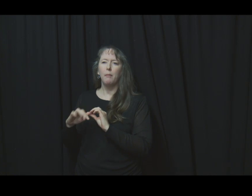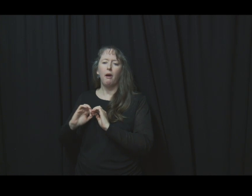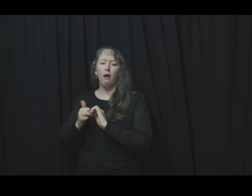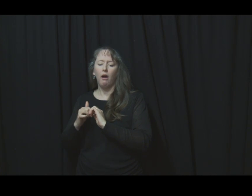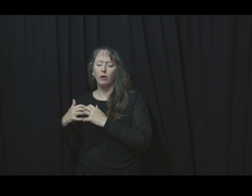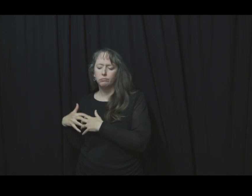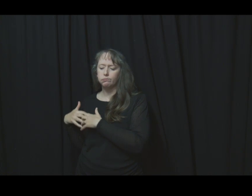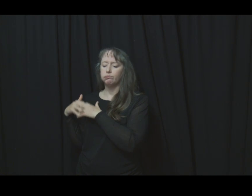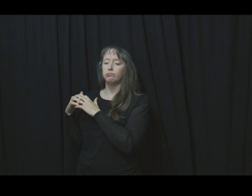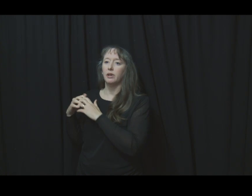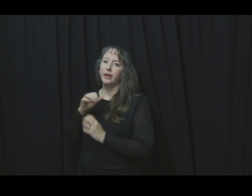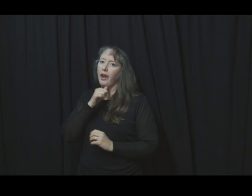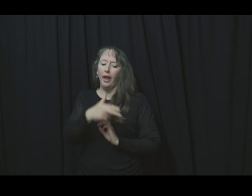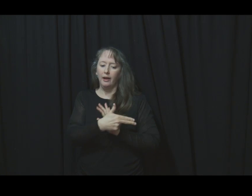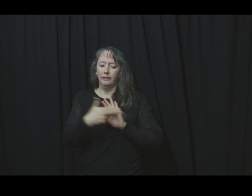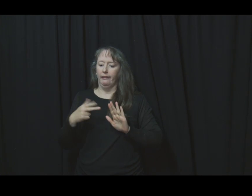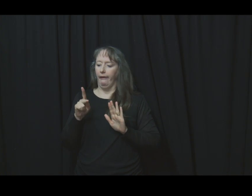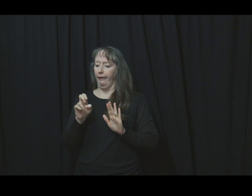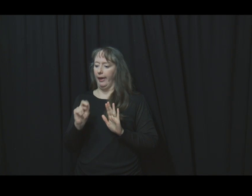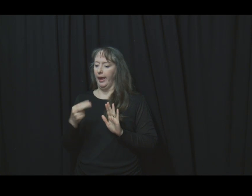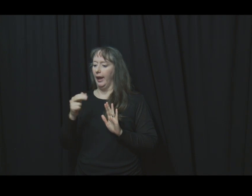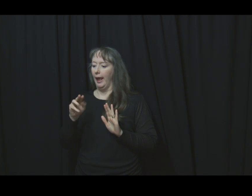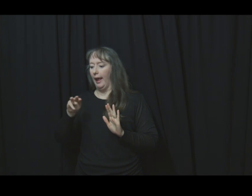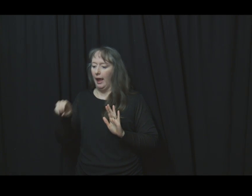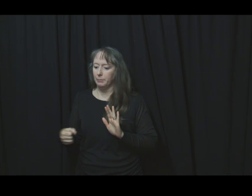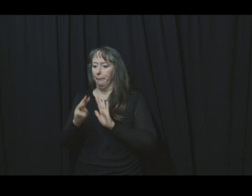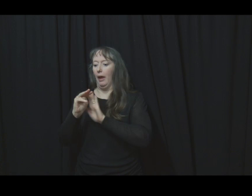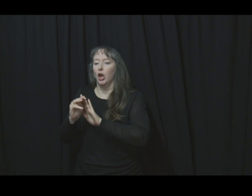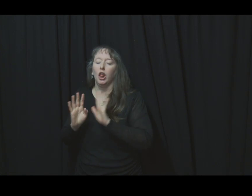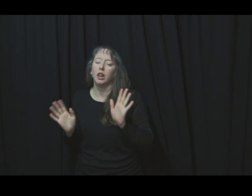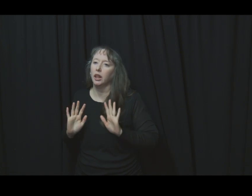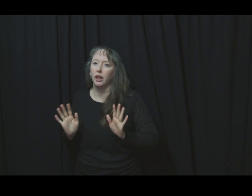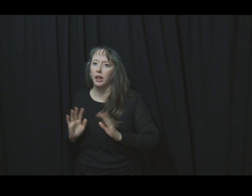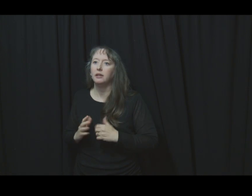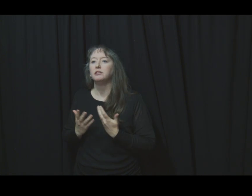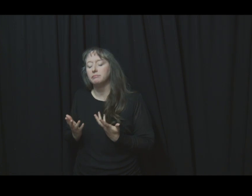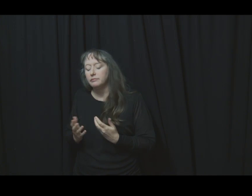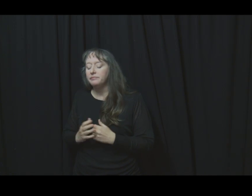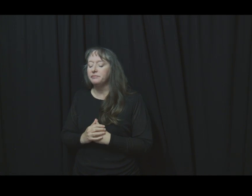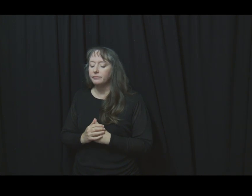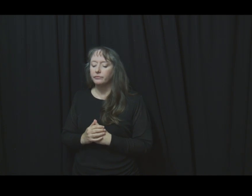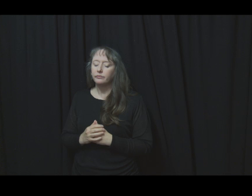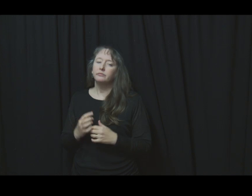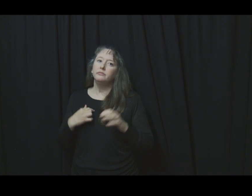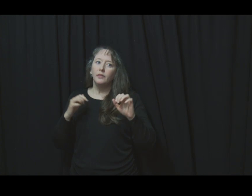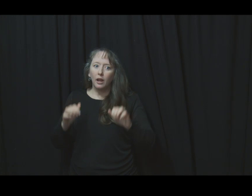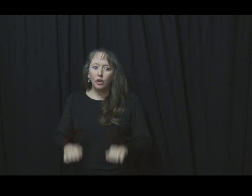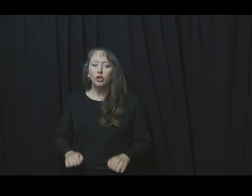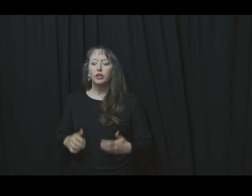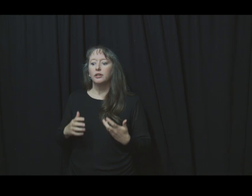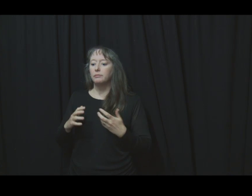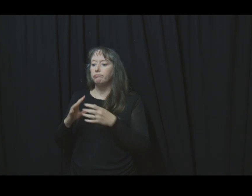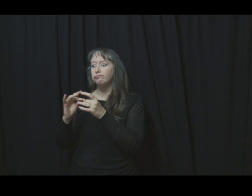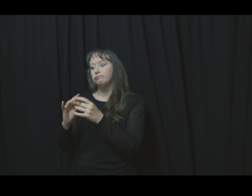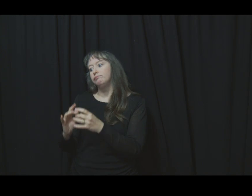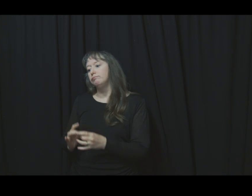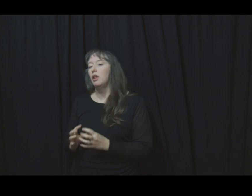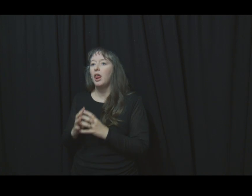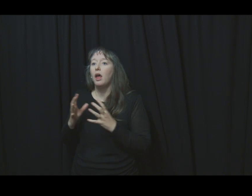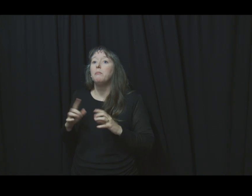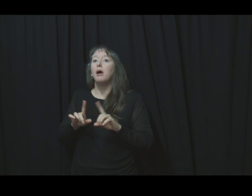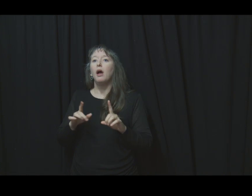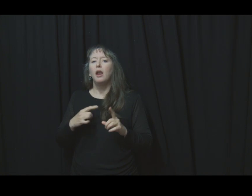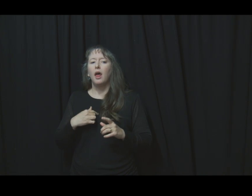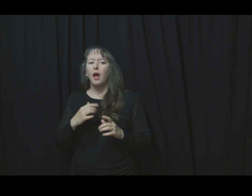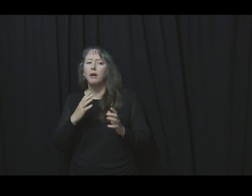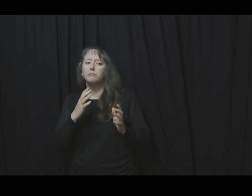my model in that sense. There's so much that I could say, but as I listen to you,